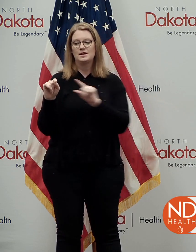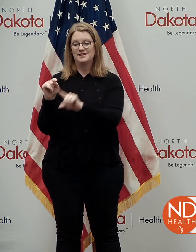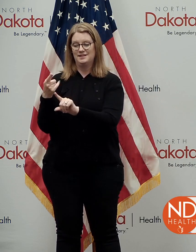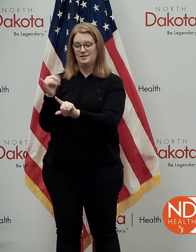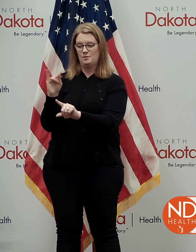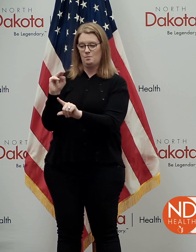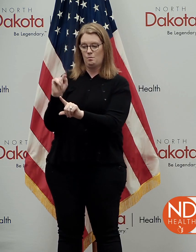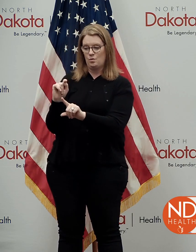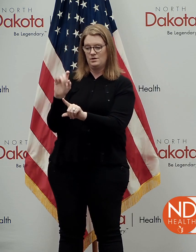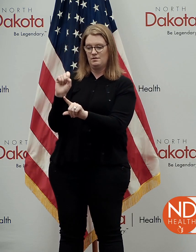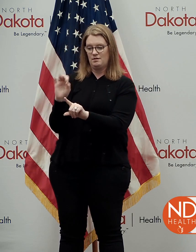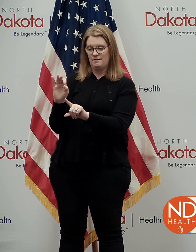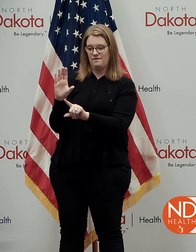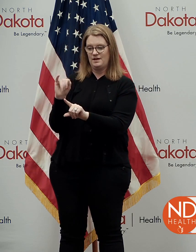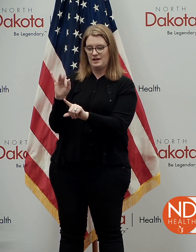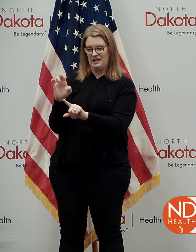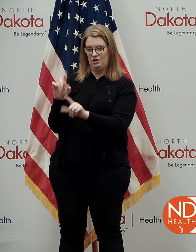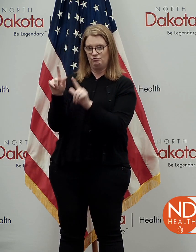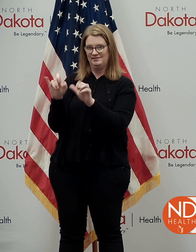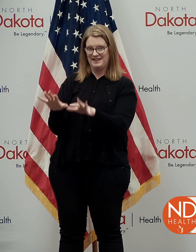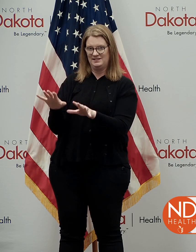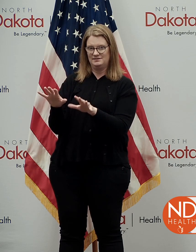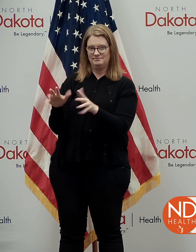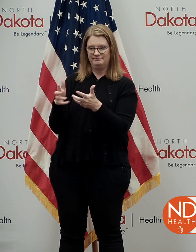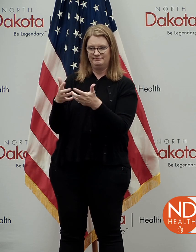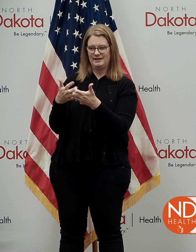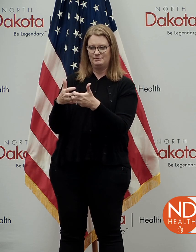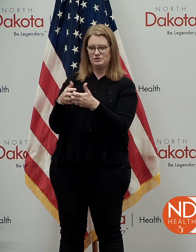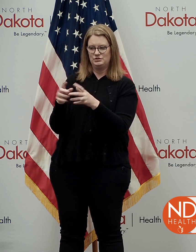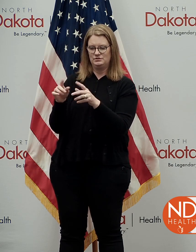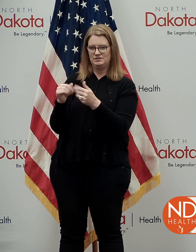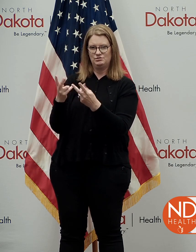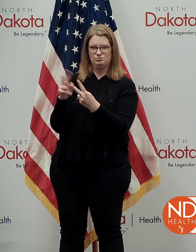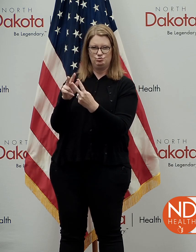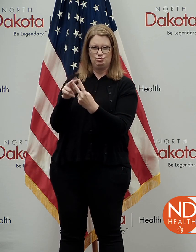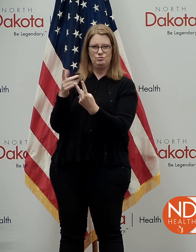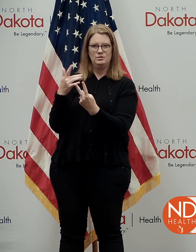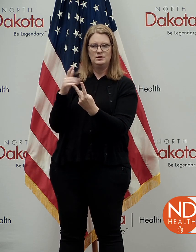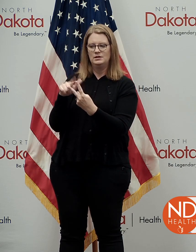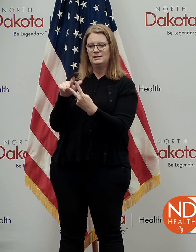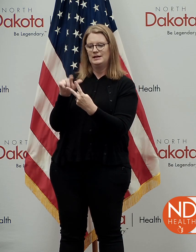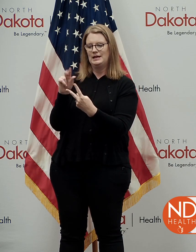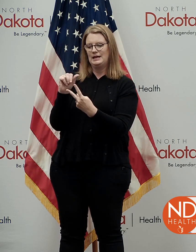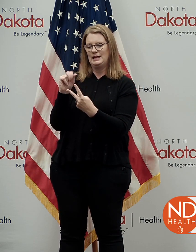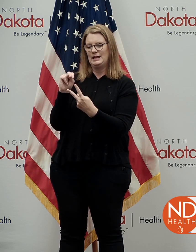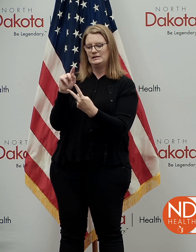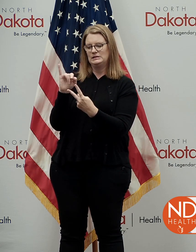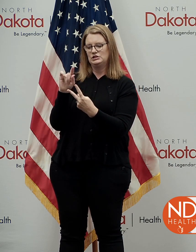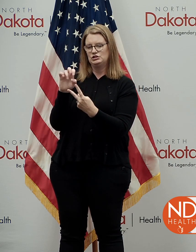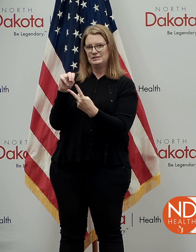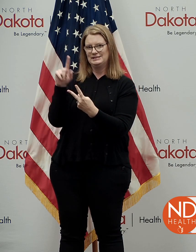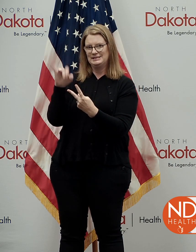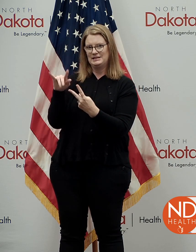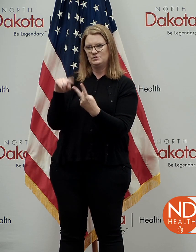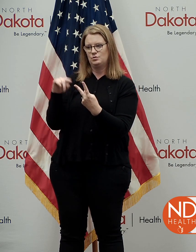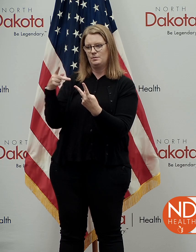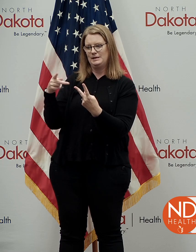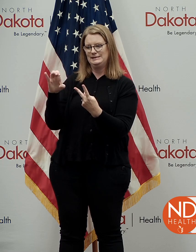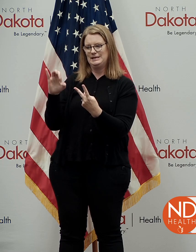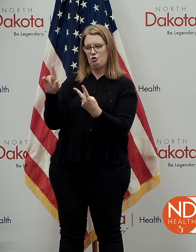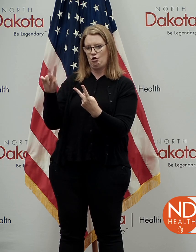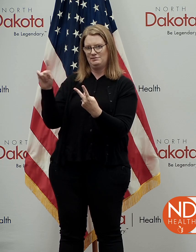point-of-care tests are, in specific cases, refer to two types of tests. It's an antigen test or it is a PCR